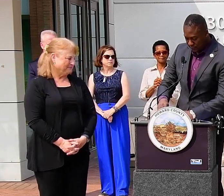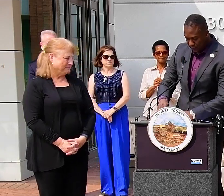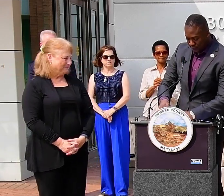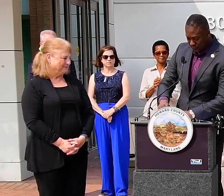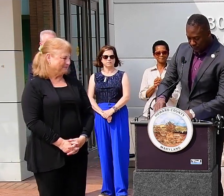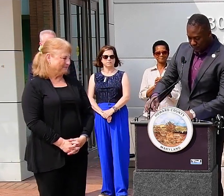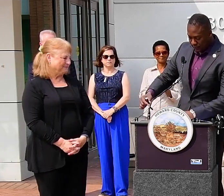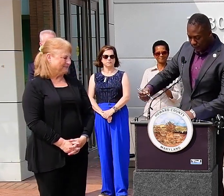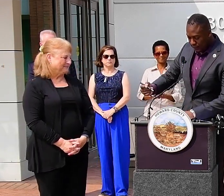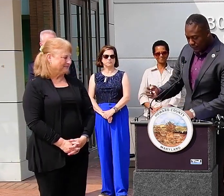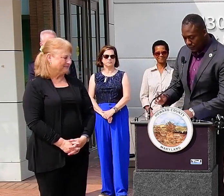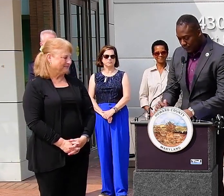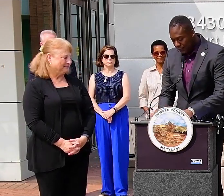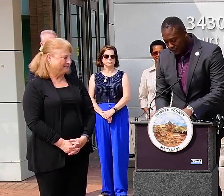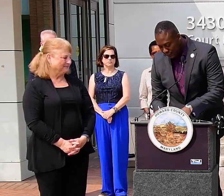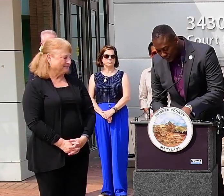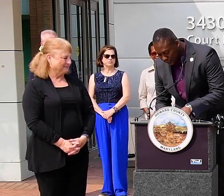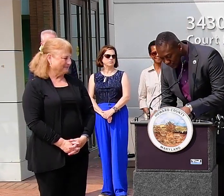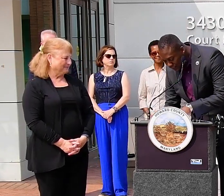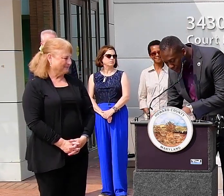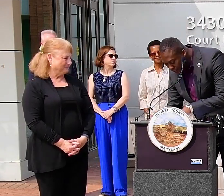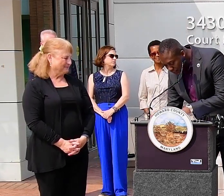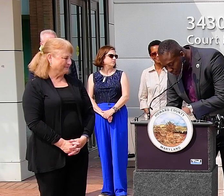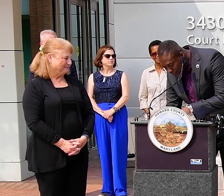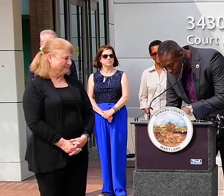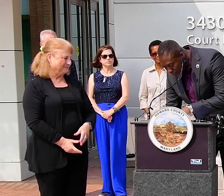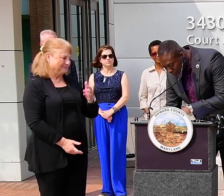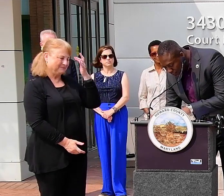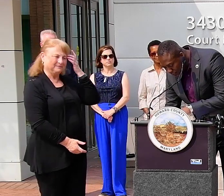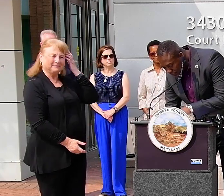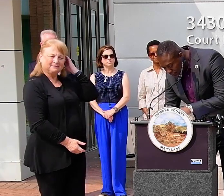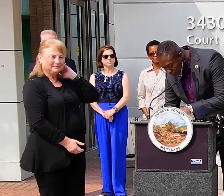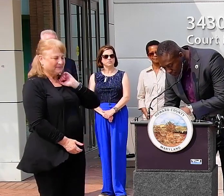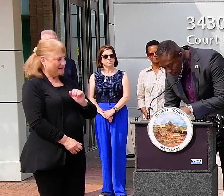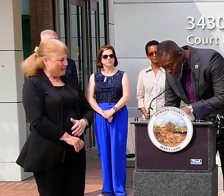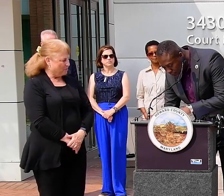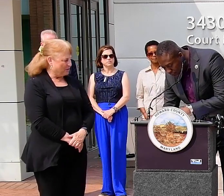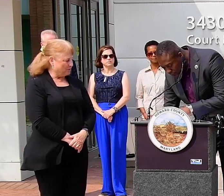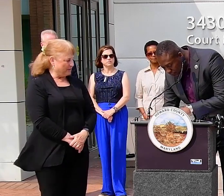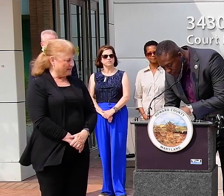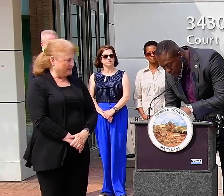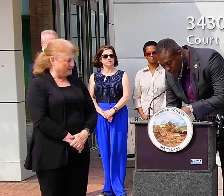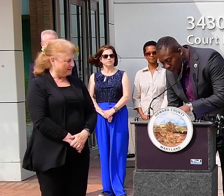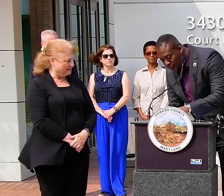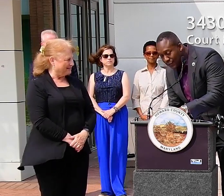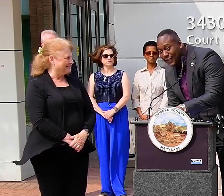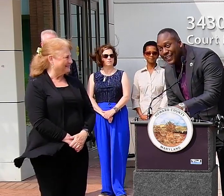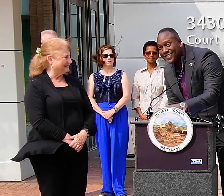I'll be